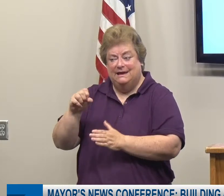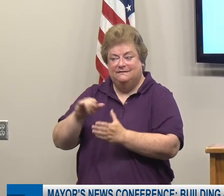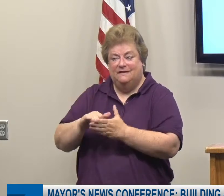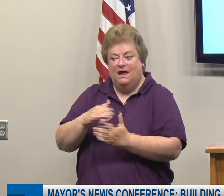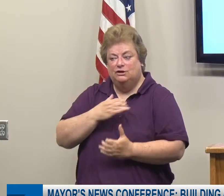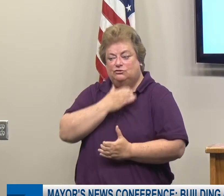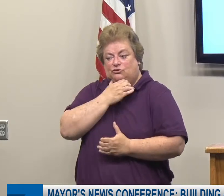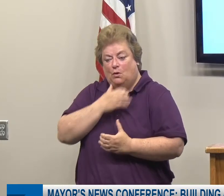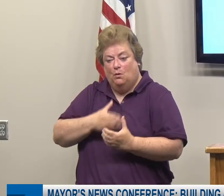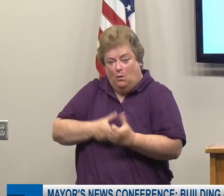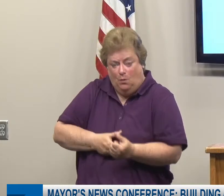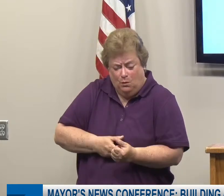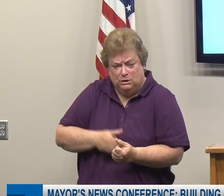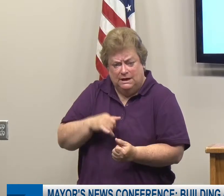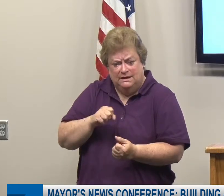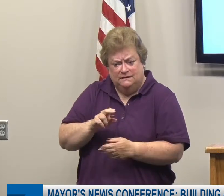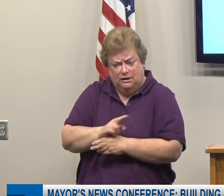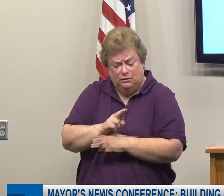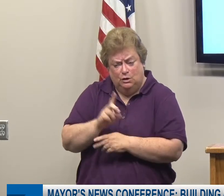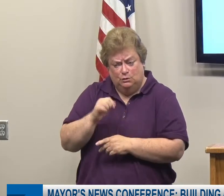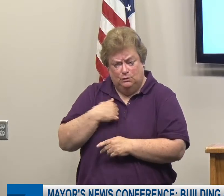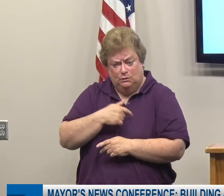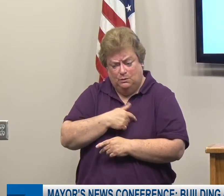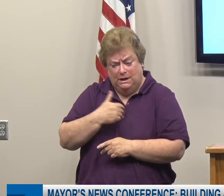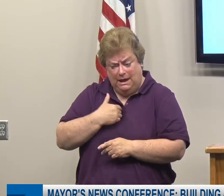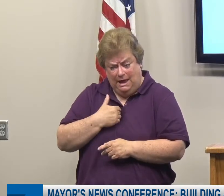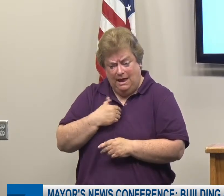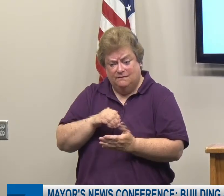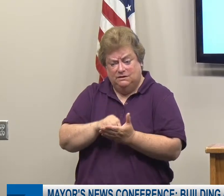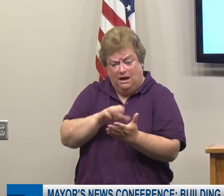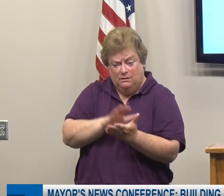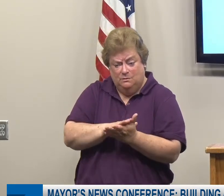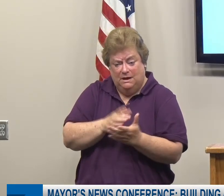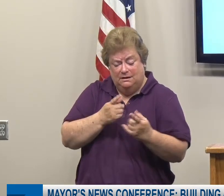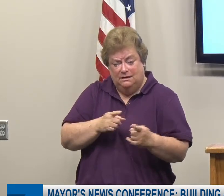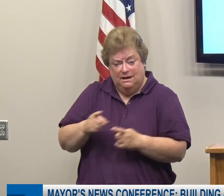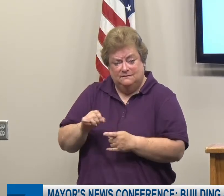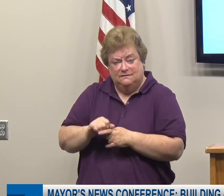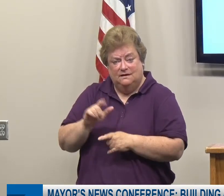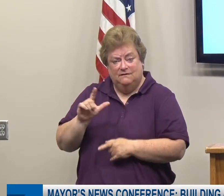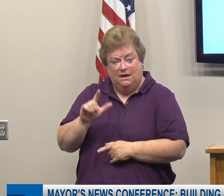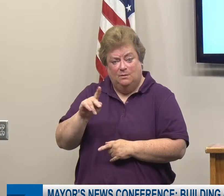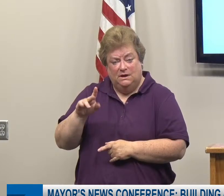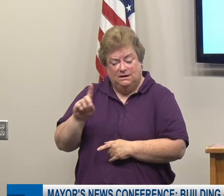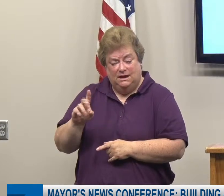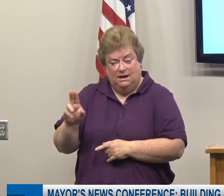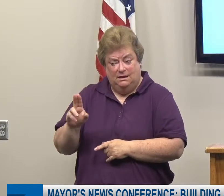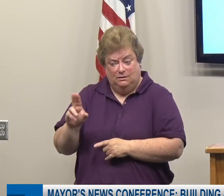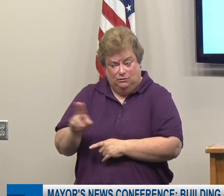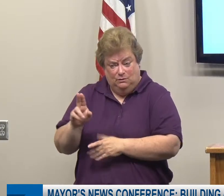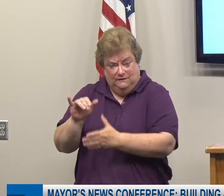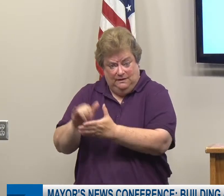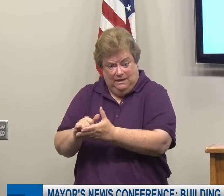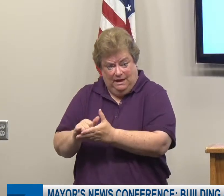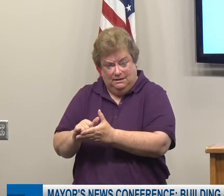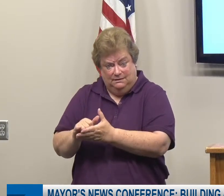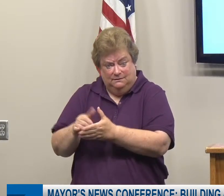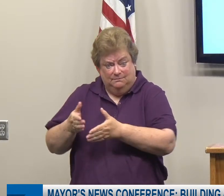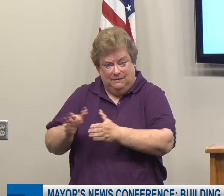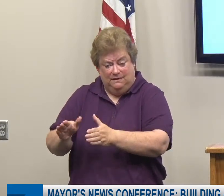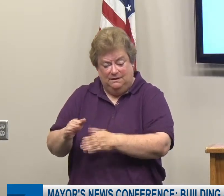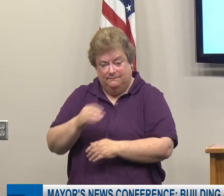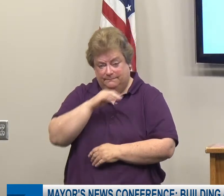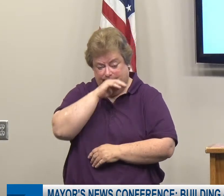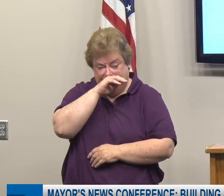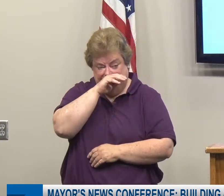something that there have been documented cases in LPD of using that? I'll let the chief come up and address data questions like this, Riley.